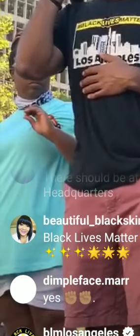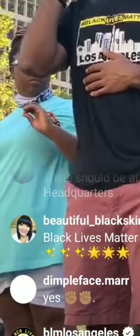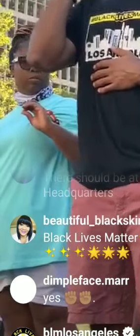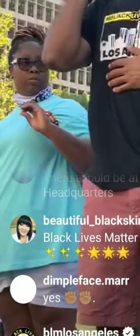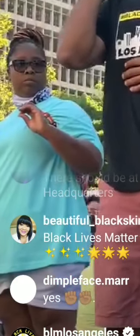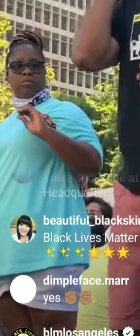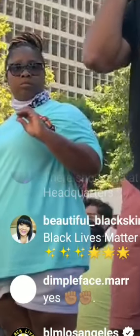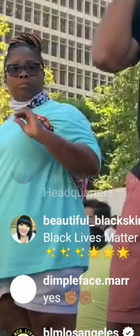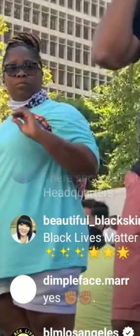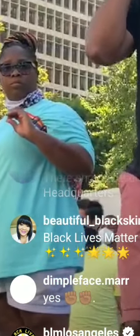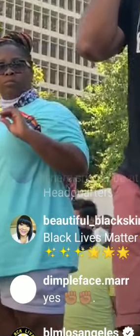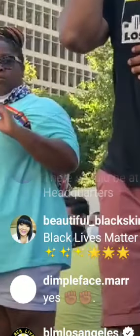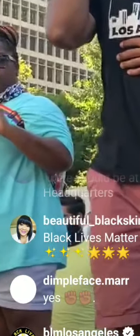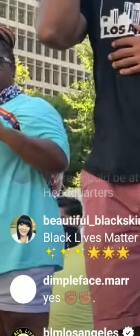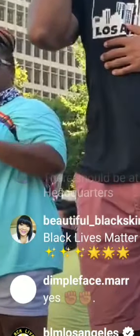Marco!